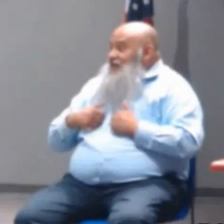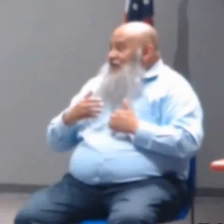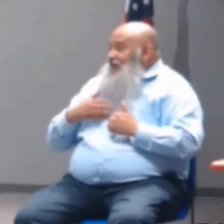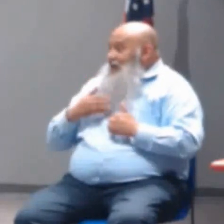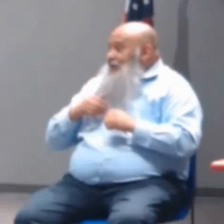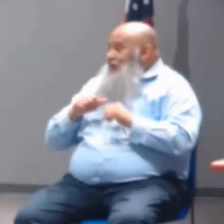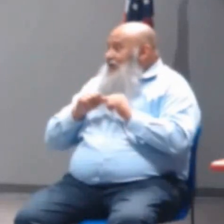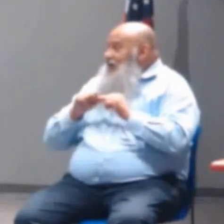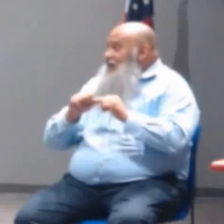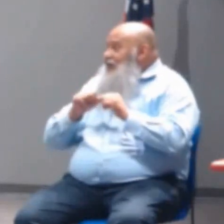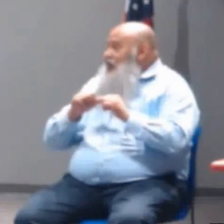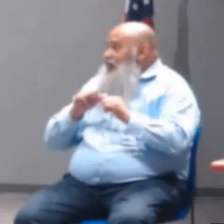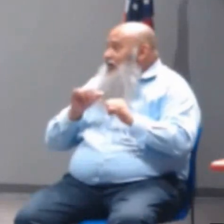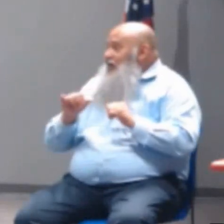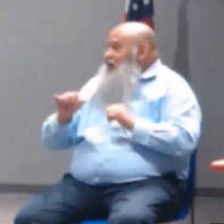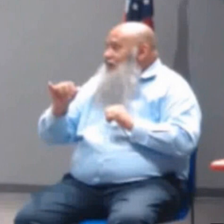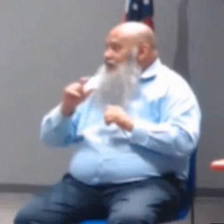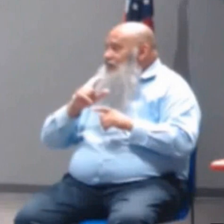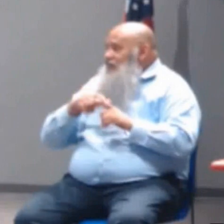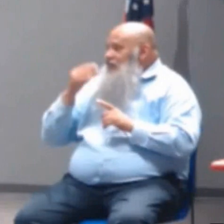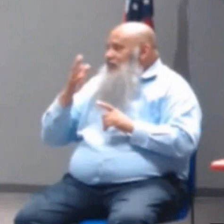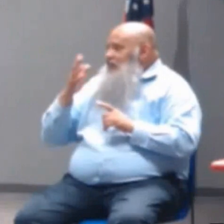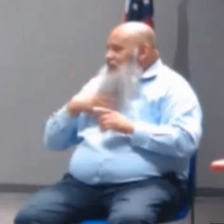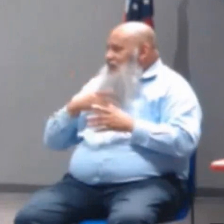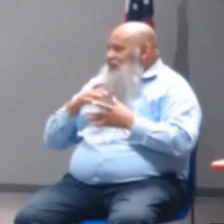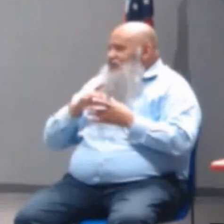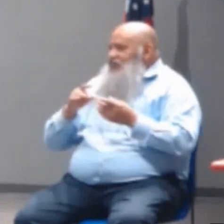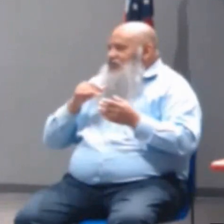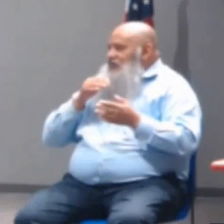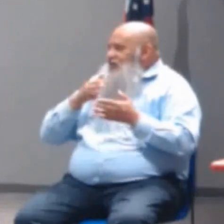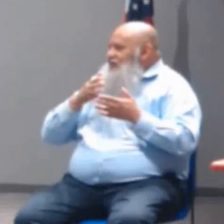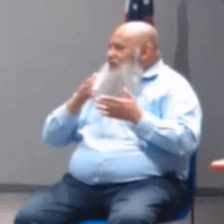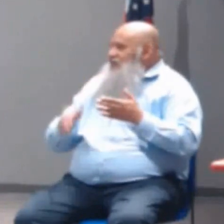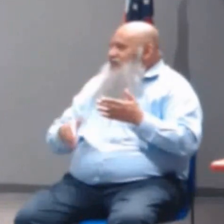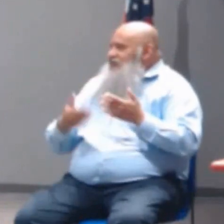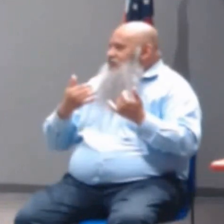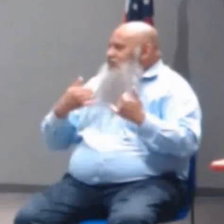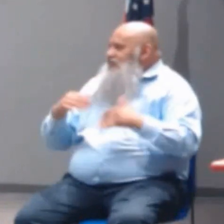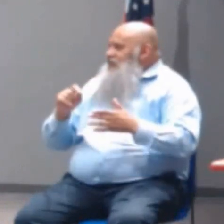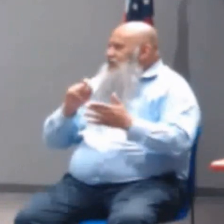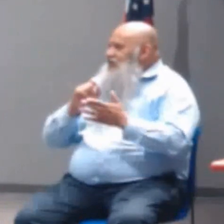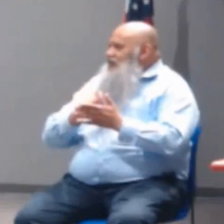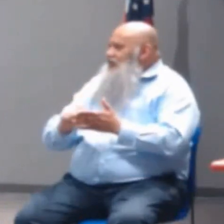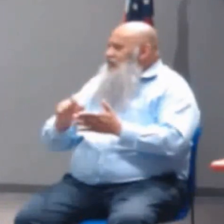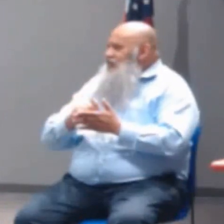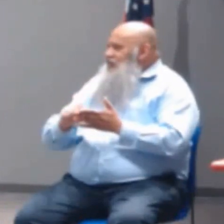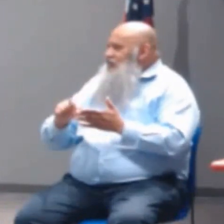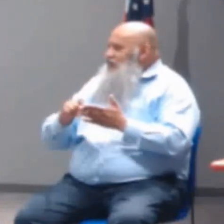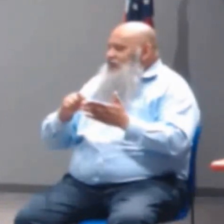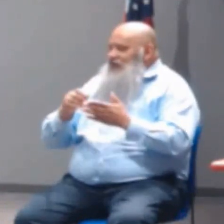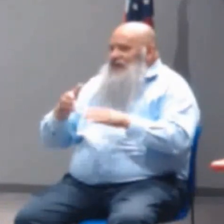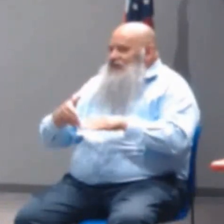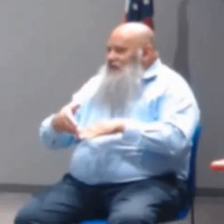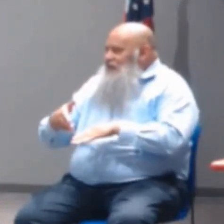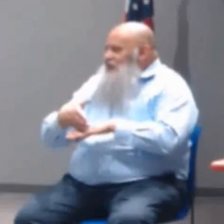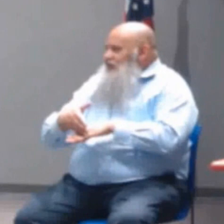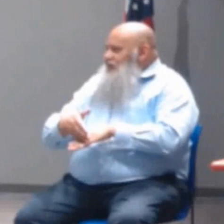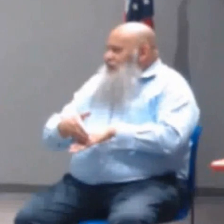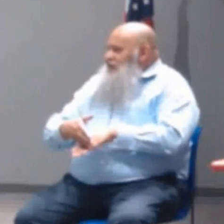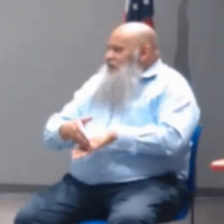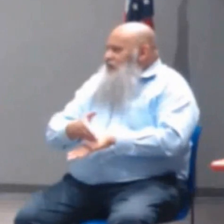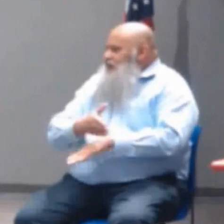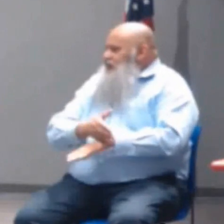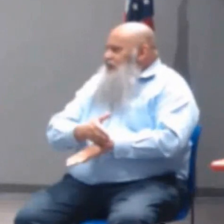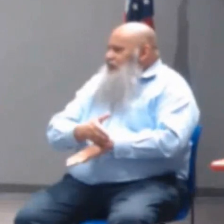after." But my story is still being written. And it keeps getting better and better and better. And it keeps